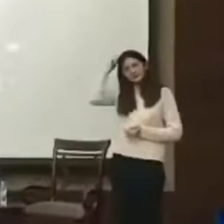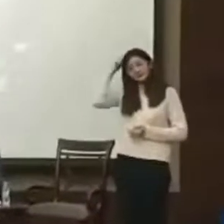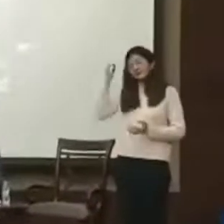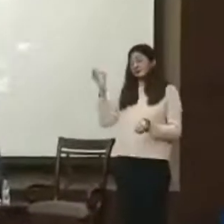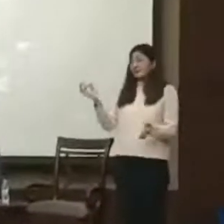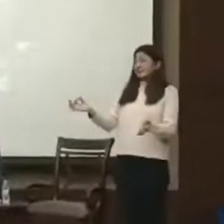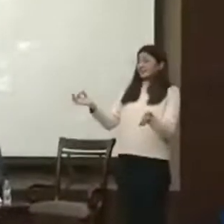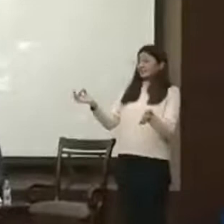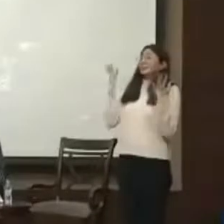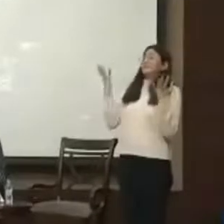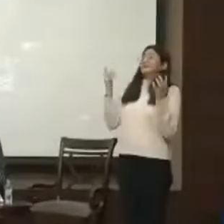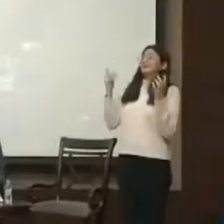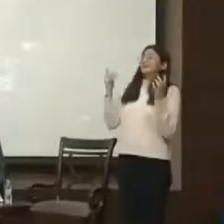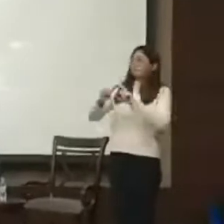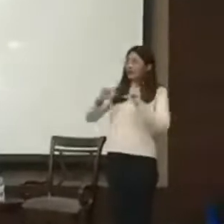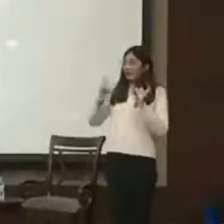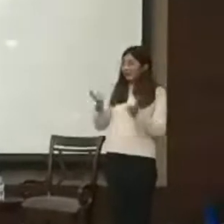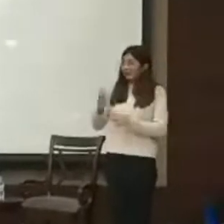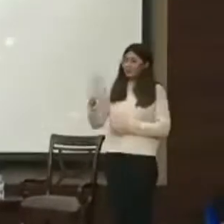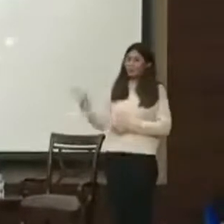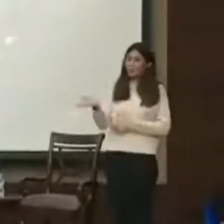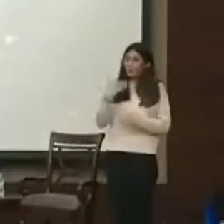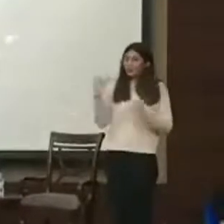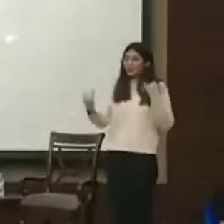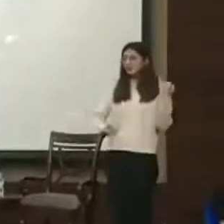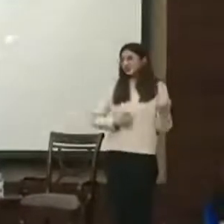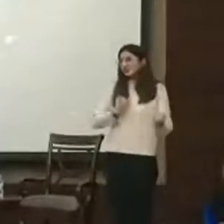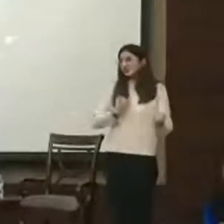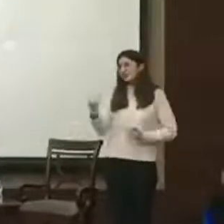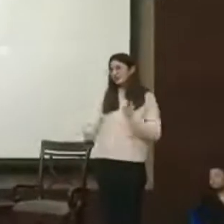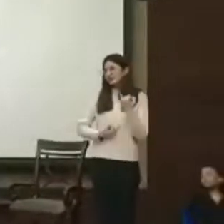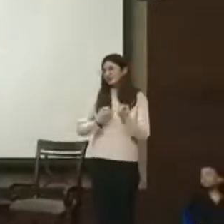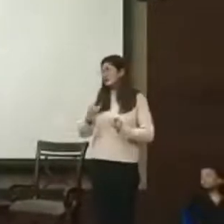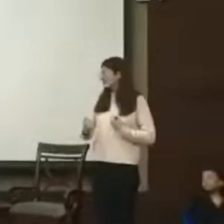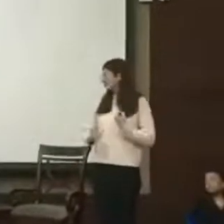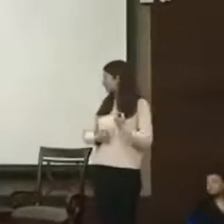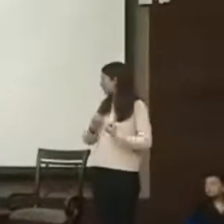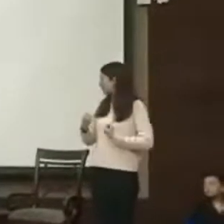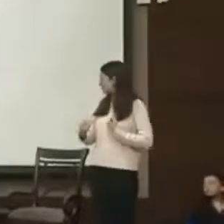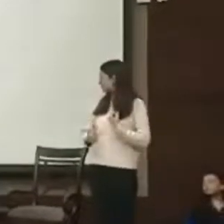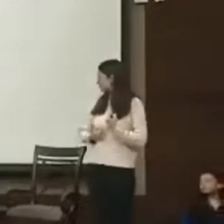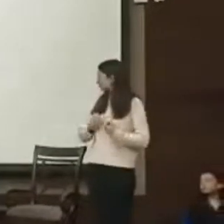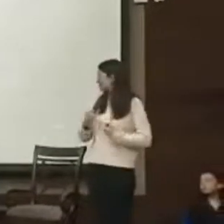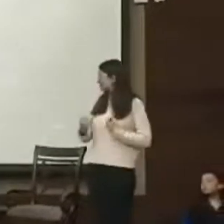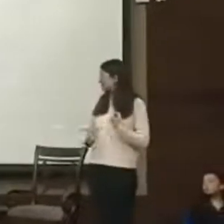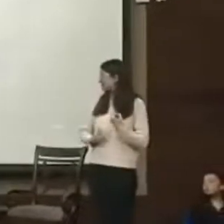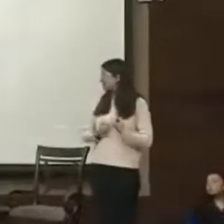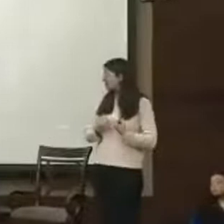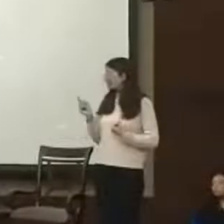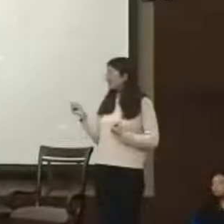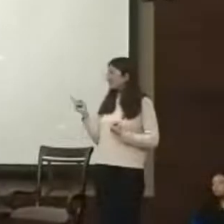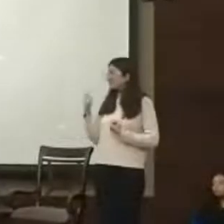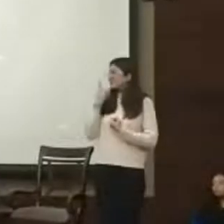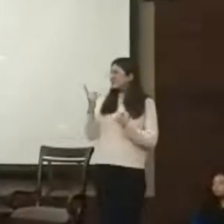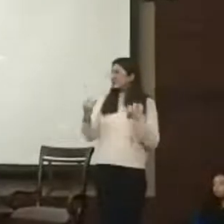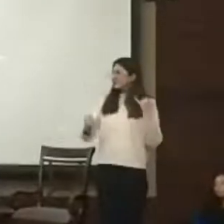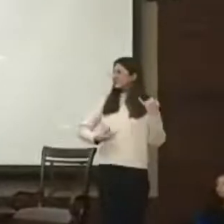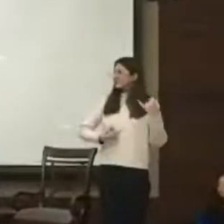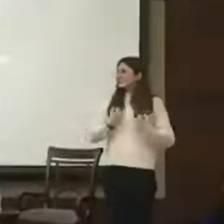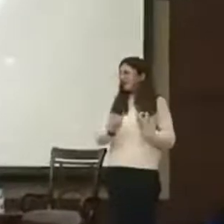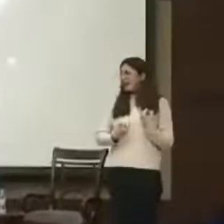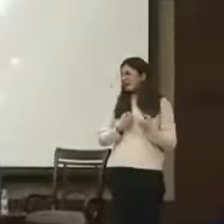Excellent panel. That was so inspiring, learned so much. And yeah,